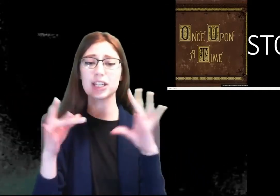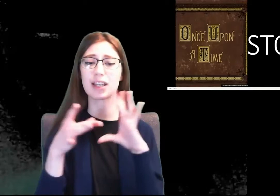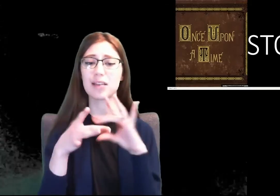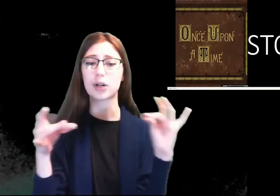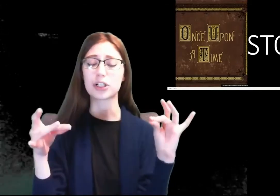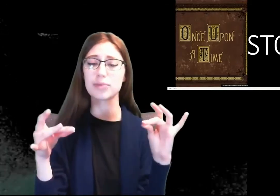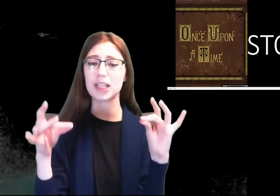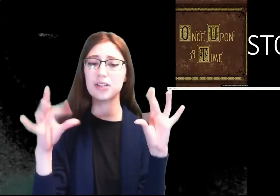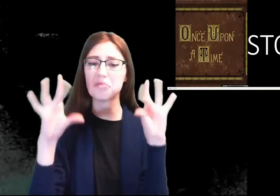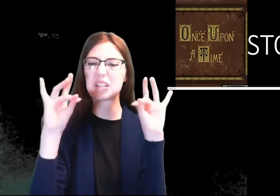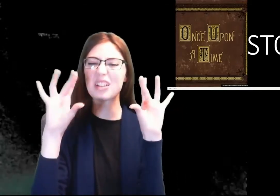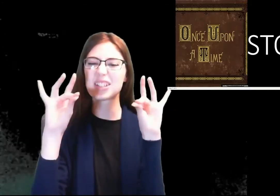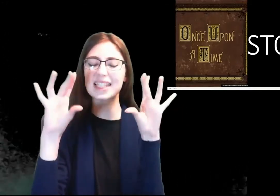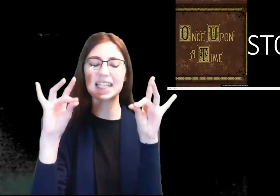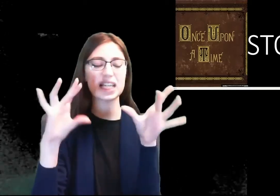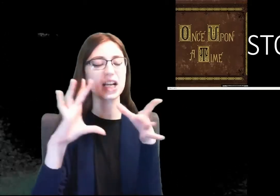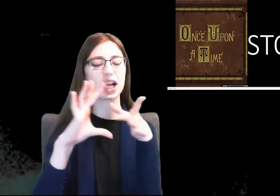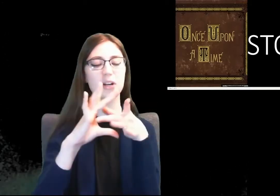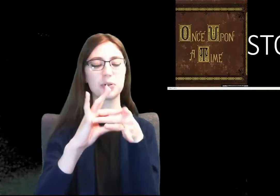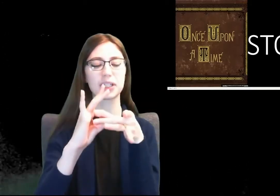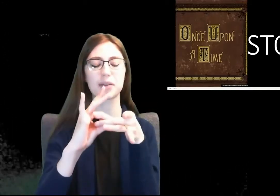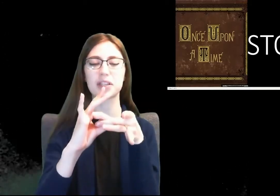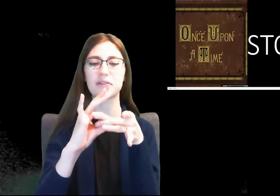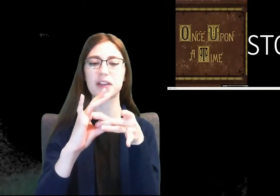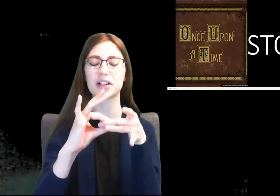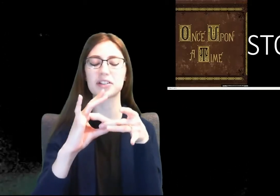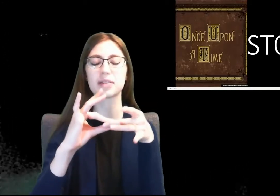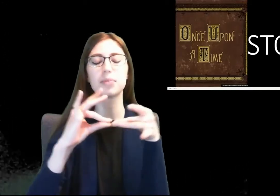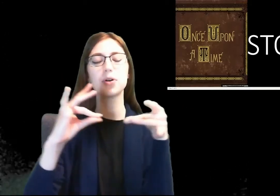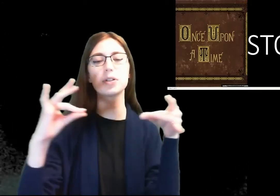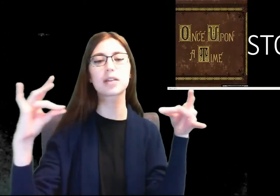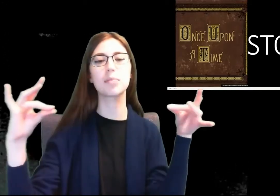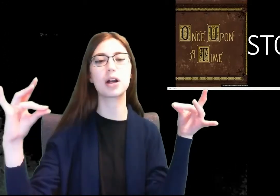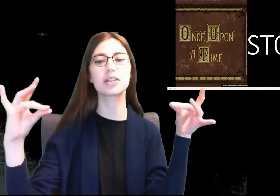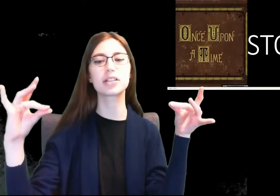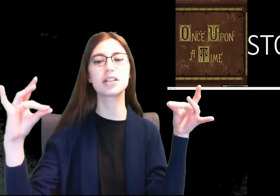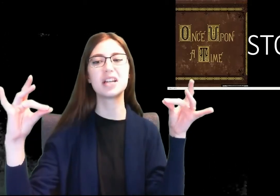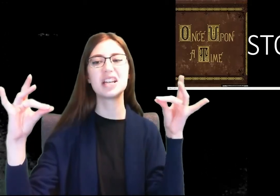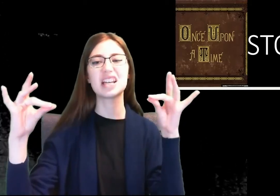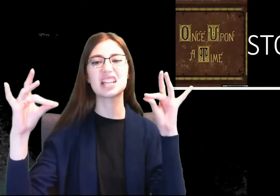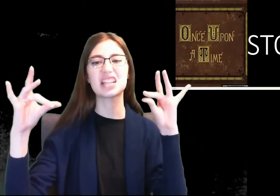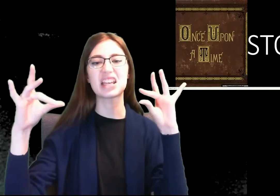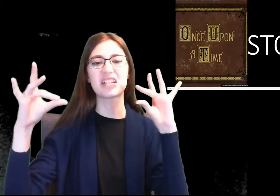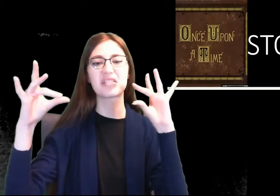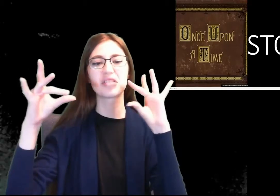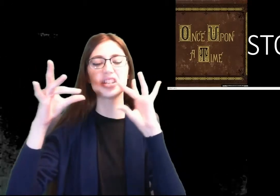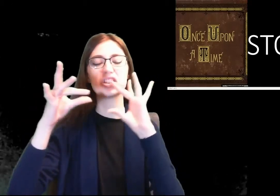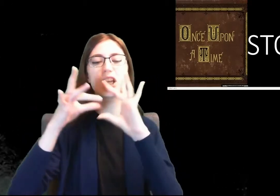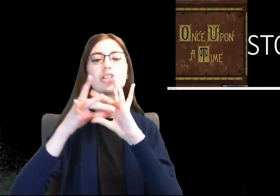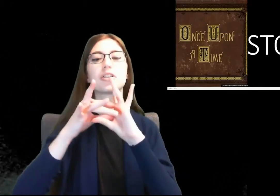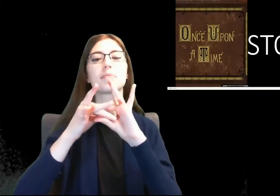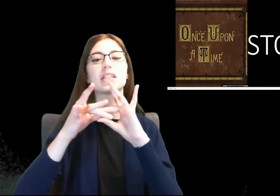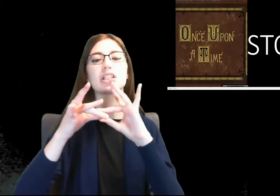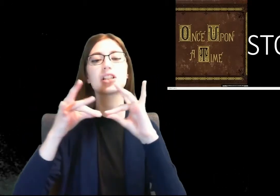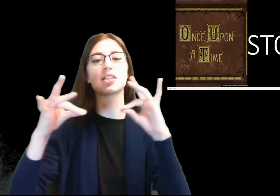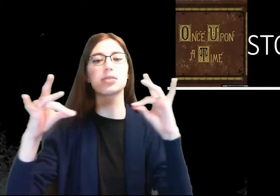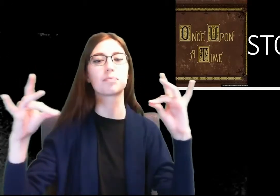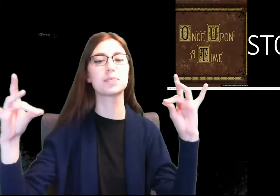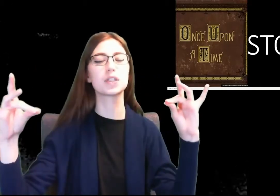a marshmallow. It's all sticky. You're kind of holding it with your fingers. You pull it apart and you like change your position to squish